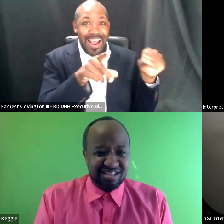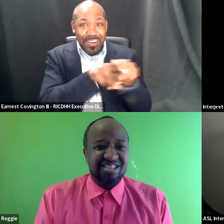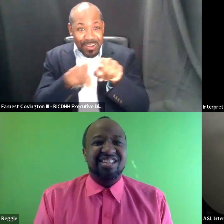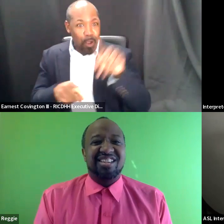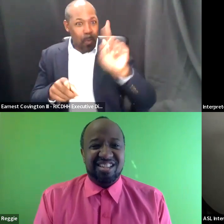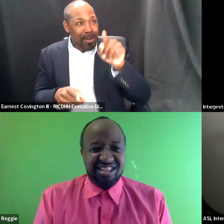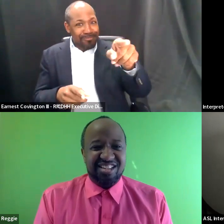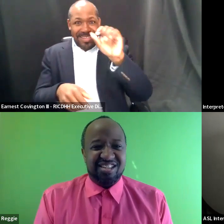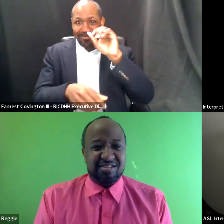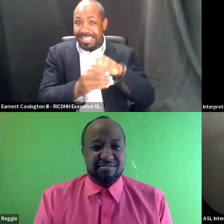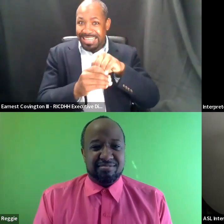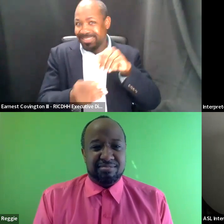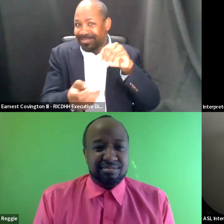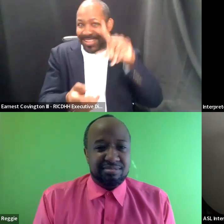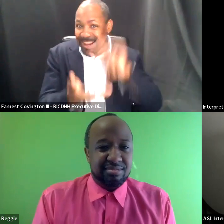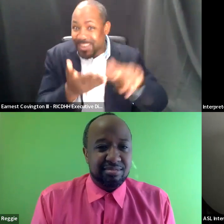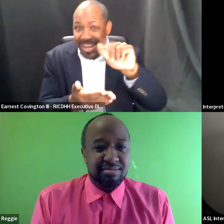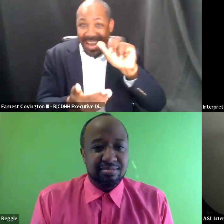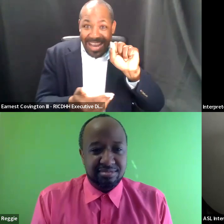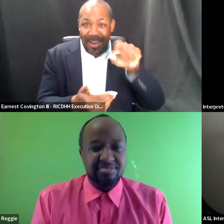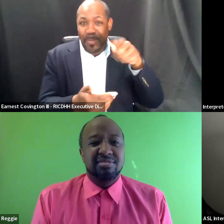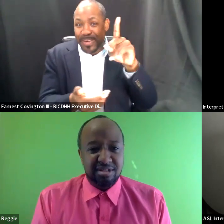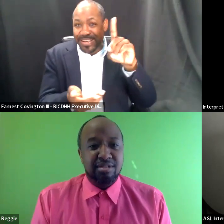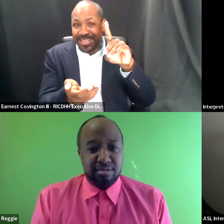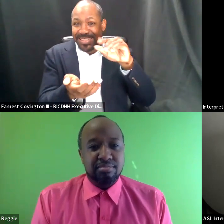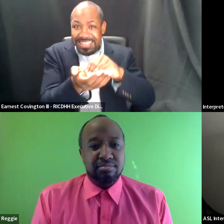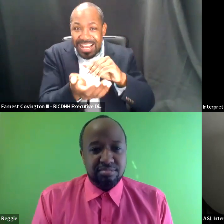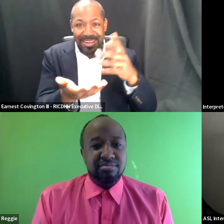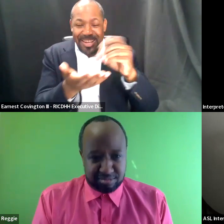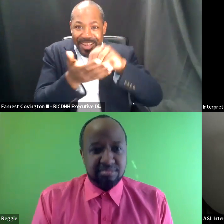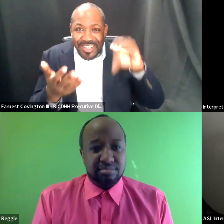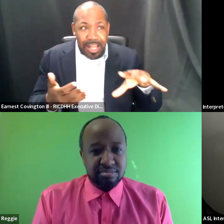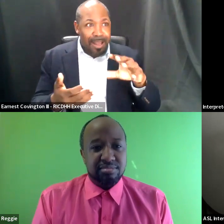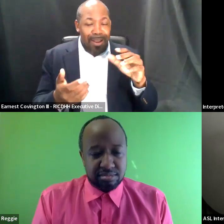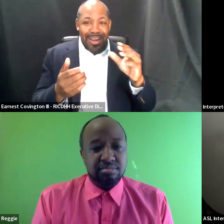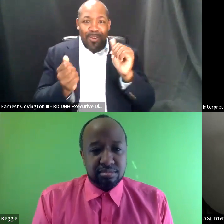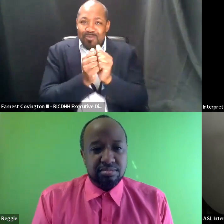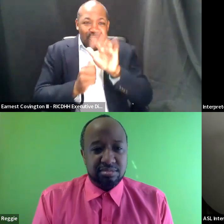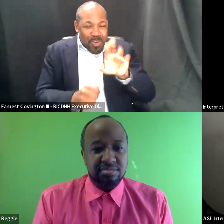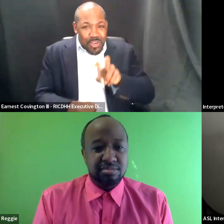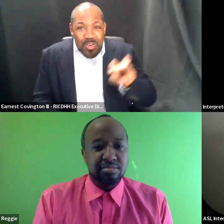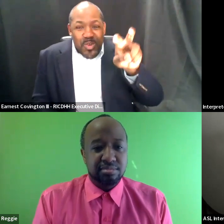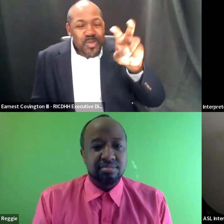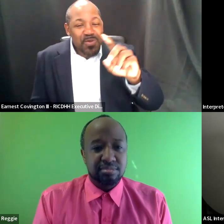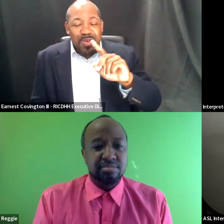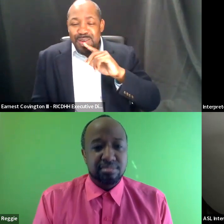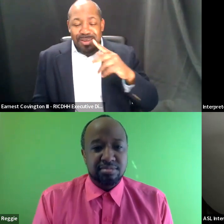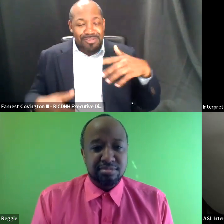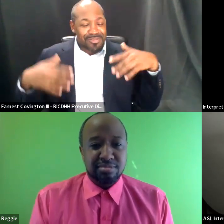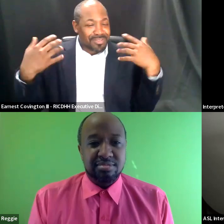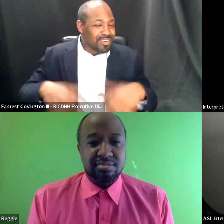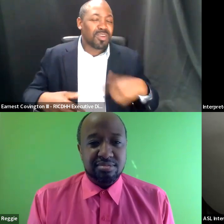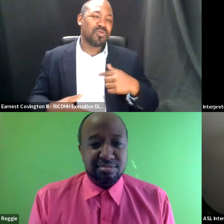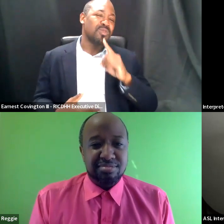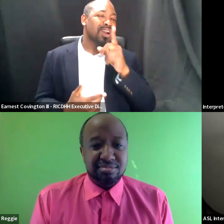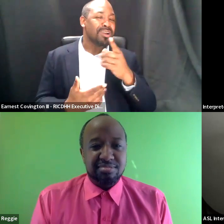And now, to even further your exposure to signing publicly, you're here on Facebook Live,